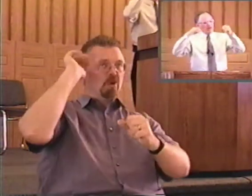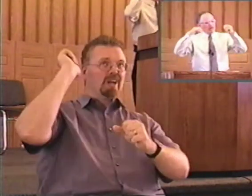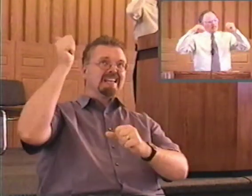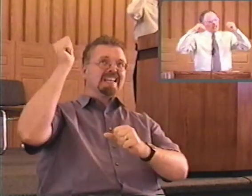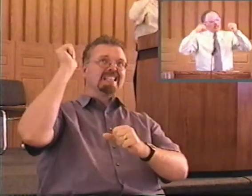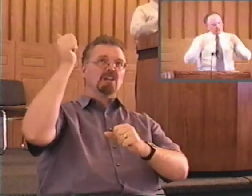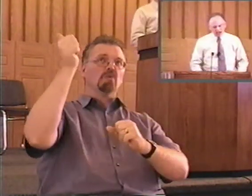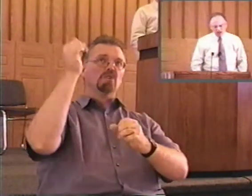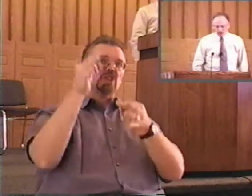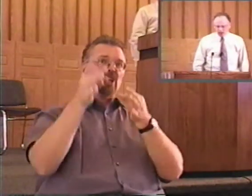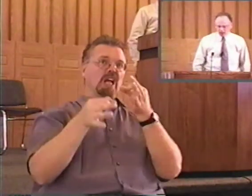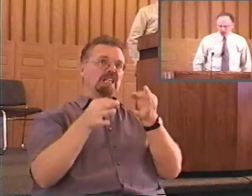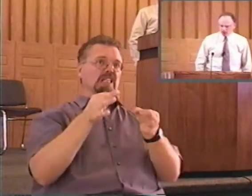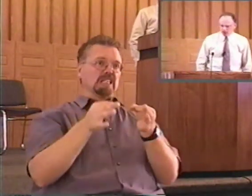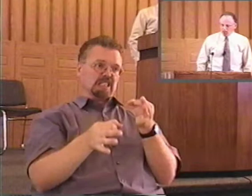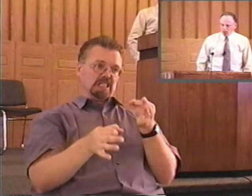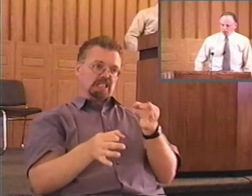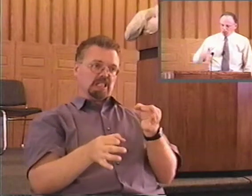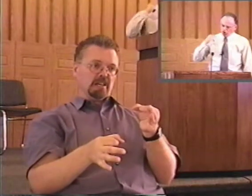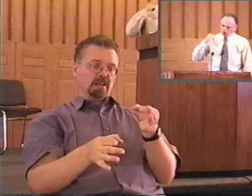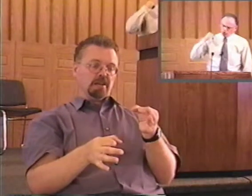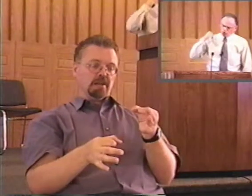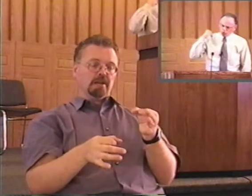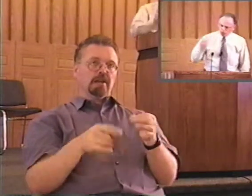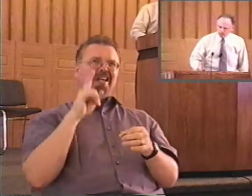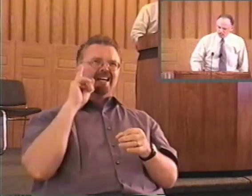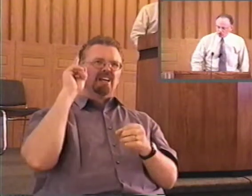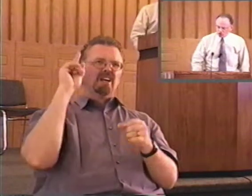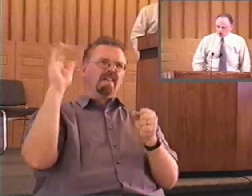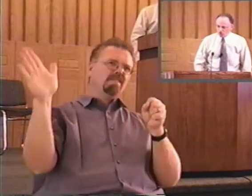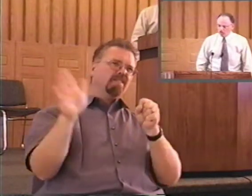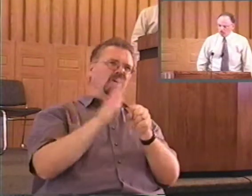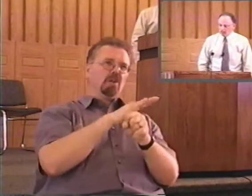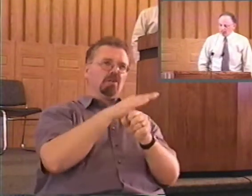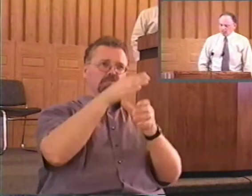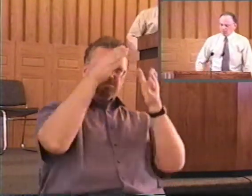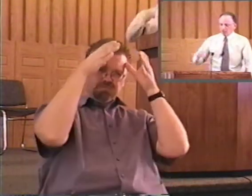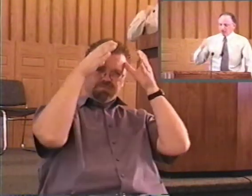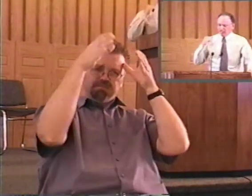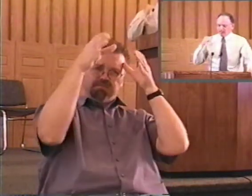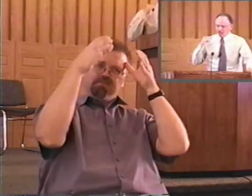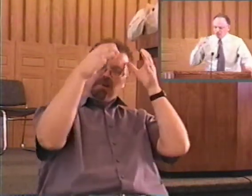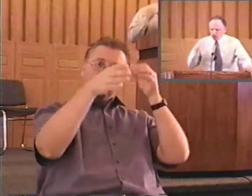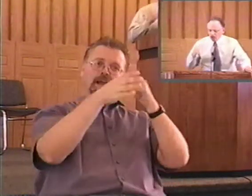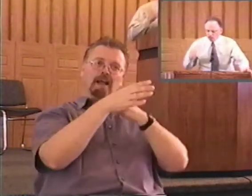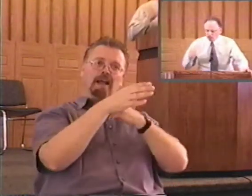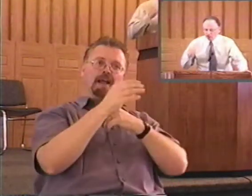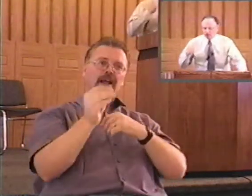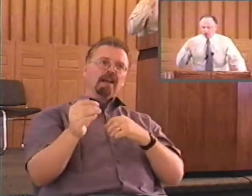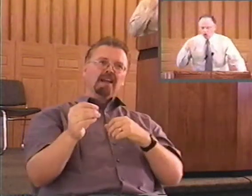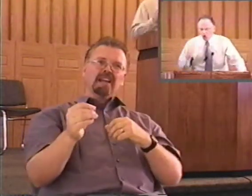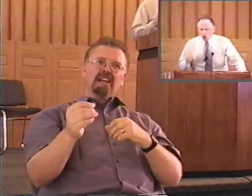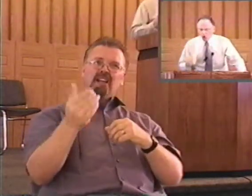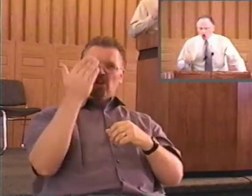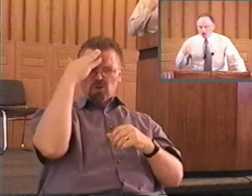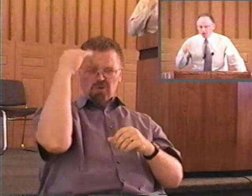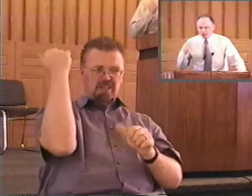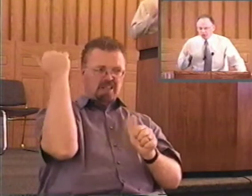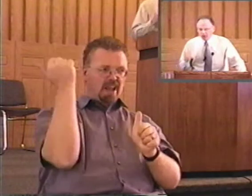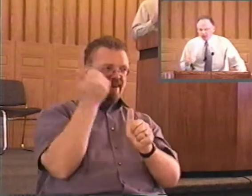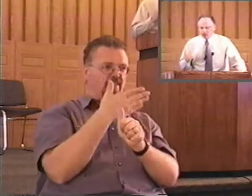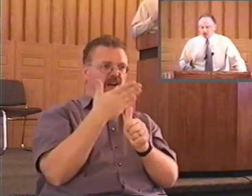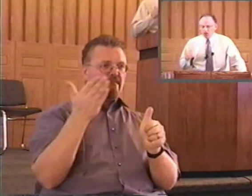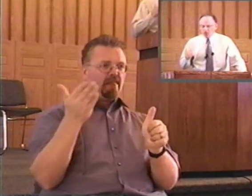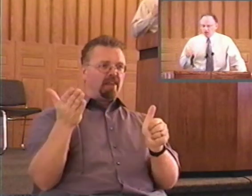has infinite intelligence, total recall, complete knowledge of